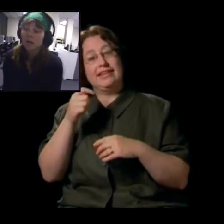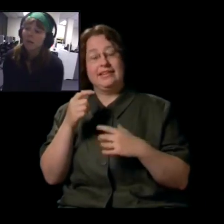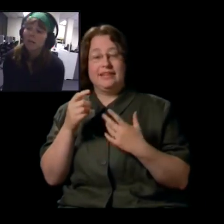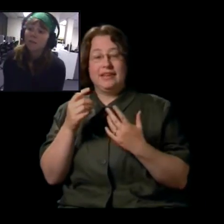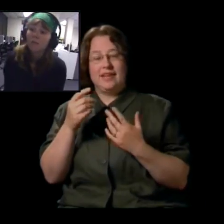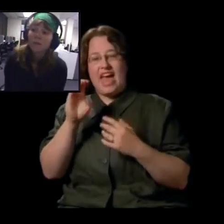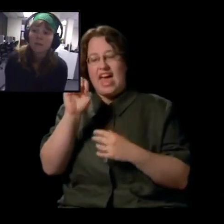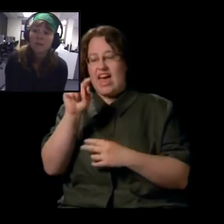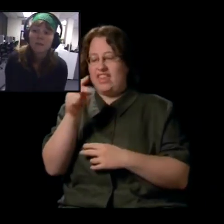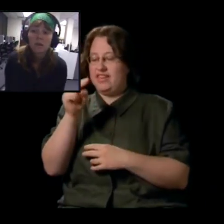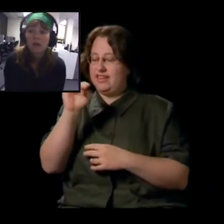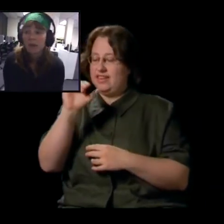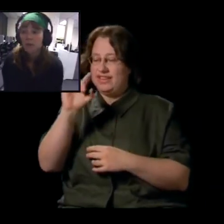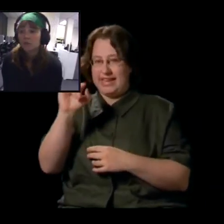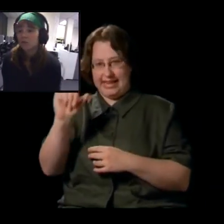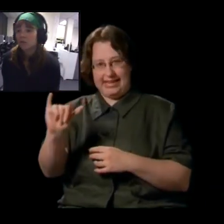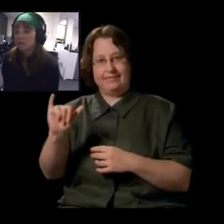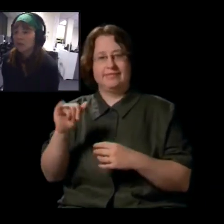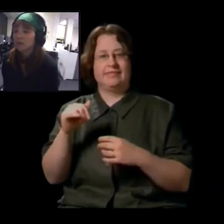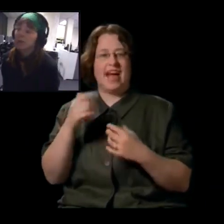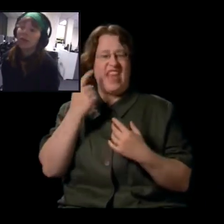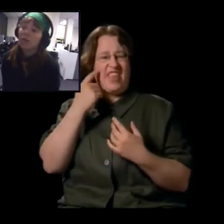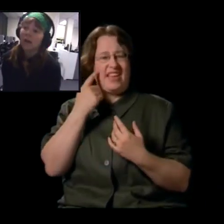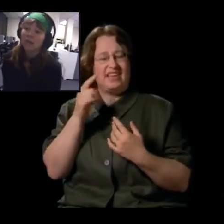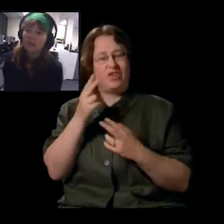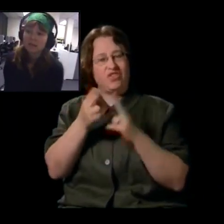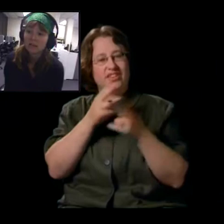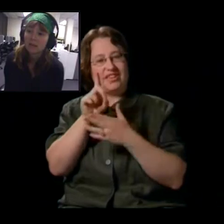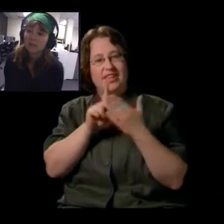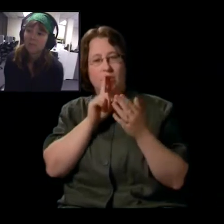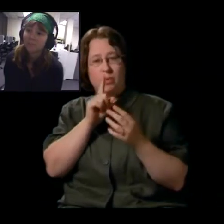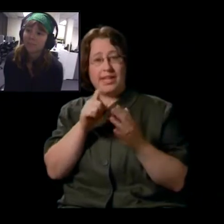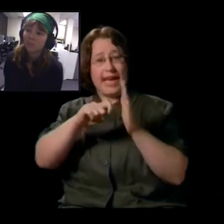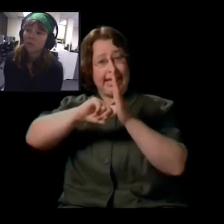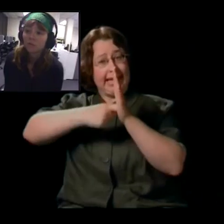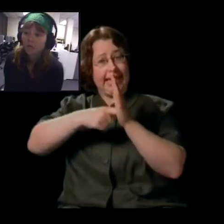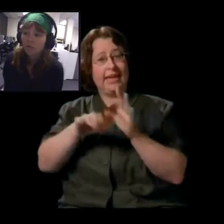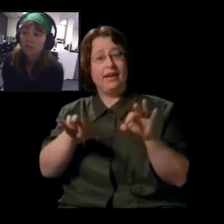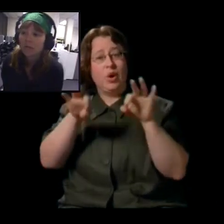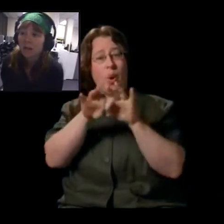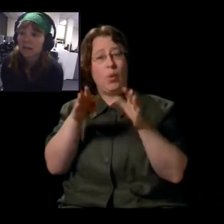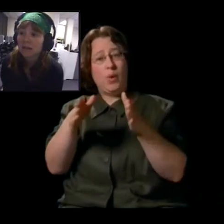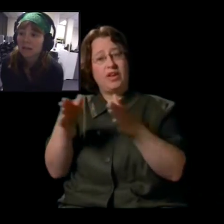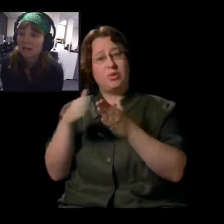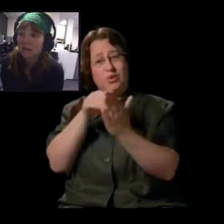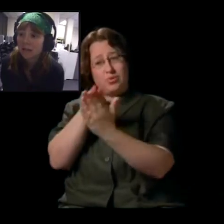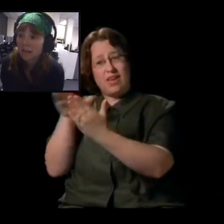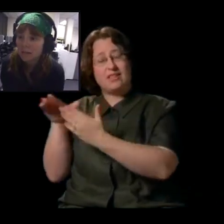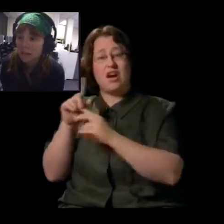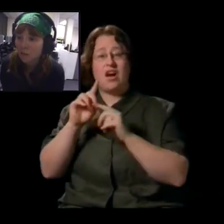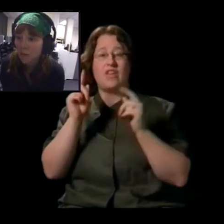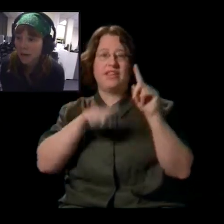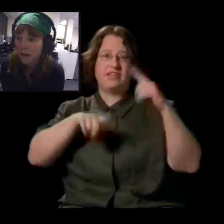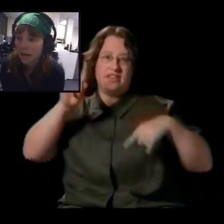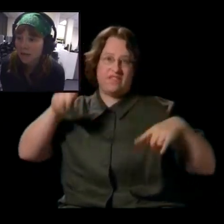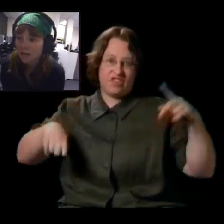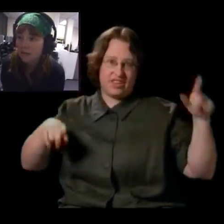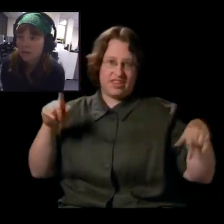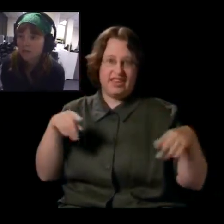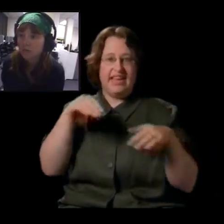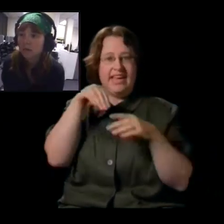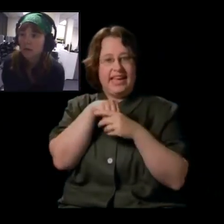matter if their age or their religion or their ethnicity. Universal design is a key